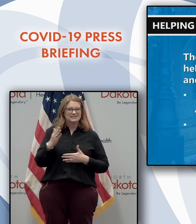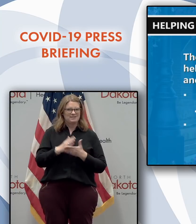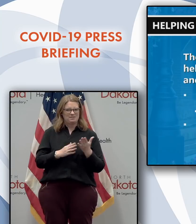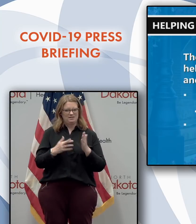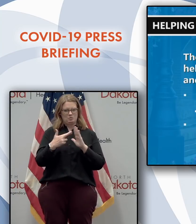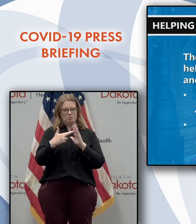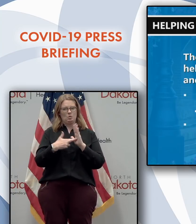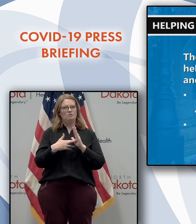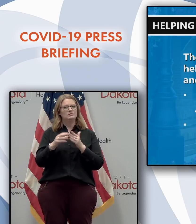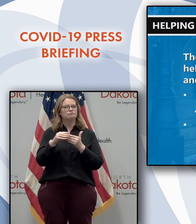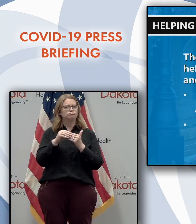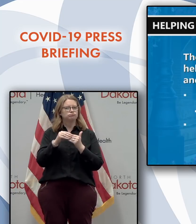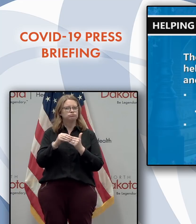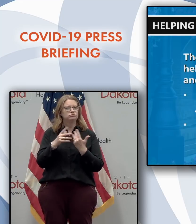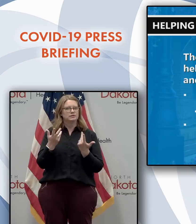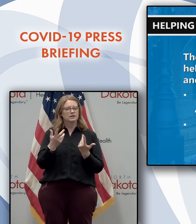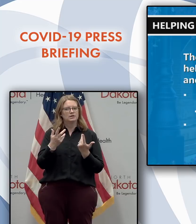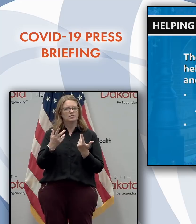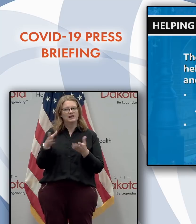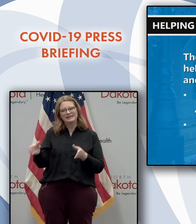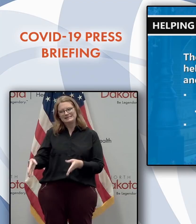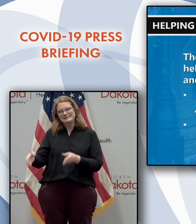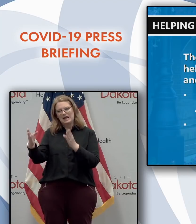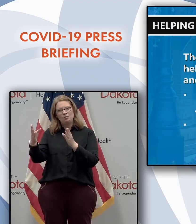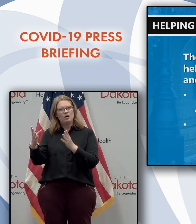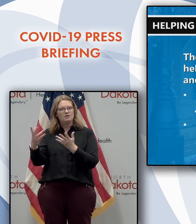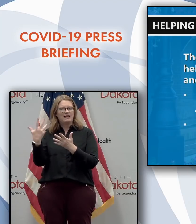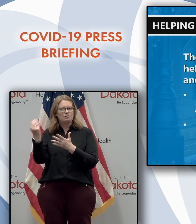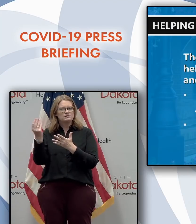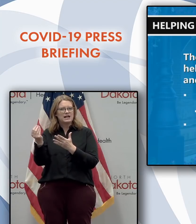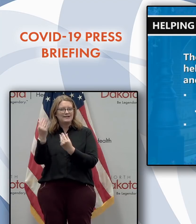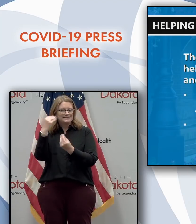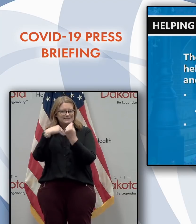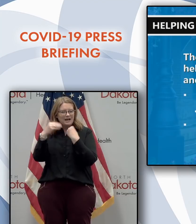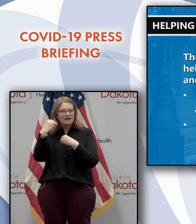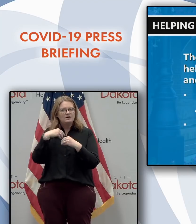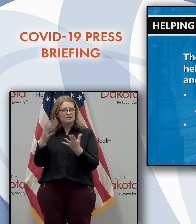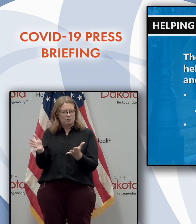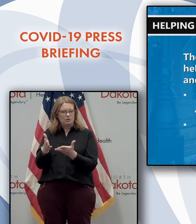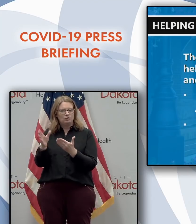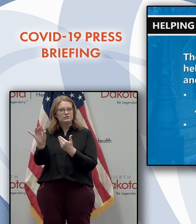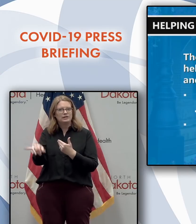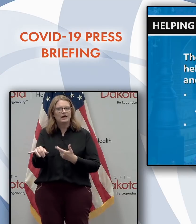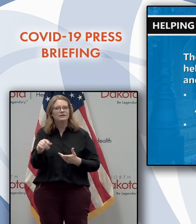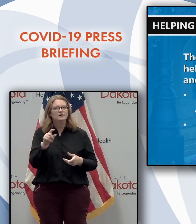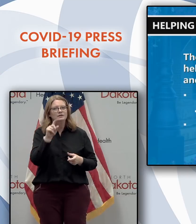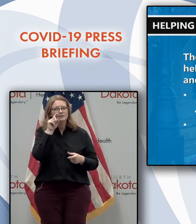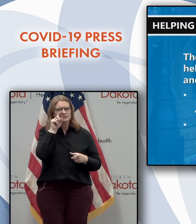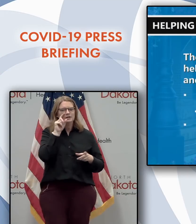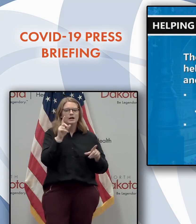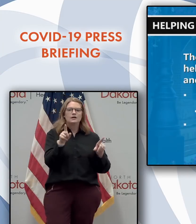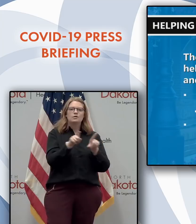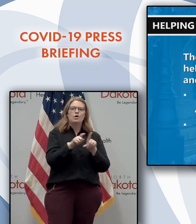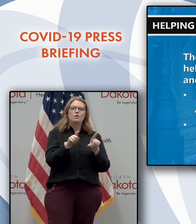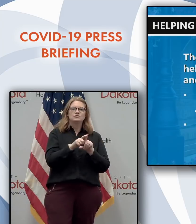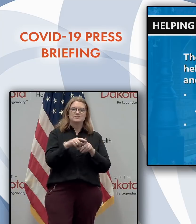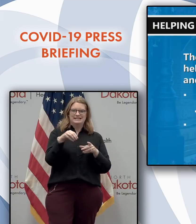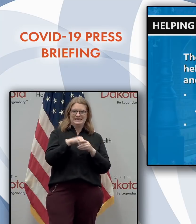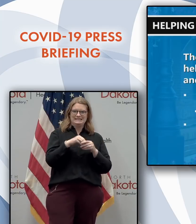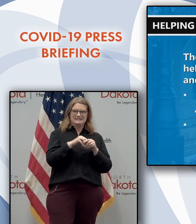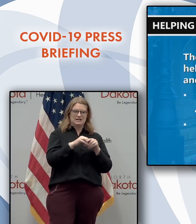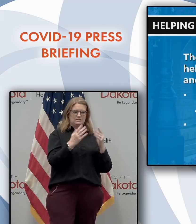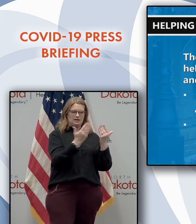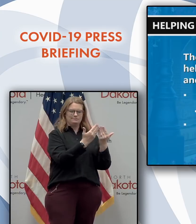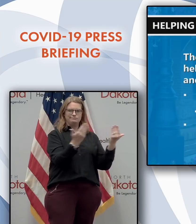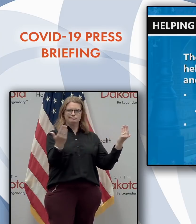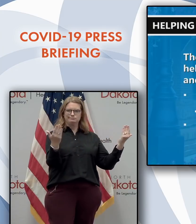regulations around sidewalk dining and others. We encourage that, and also partitions for indoor, and then